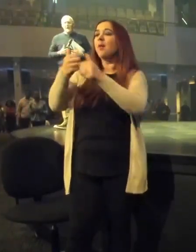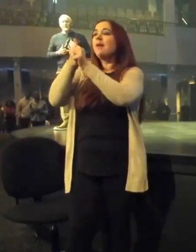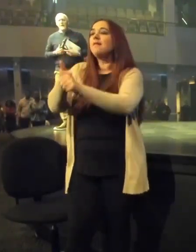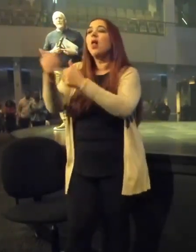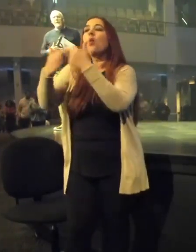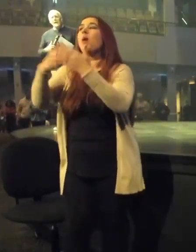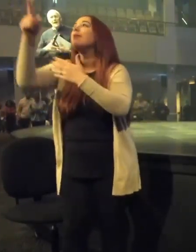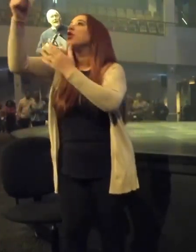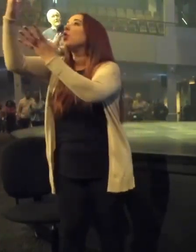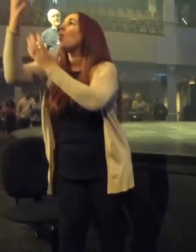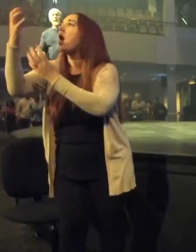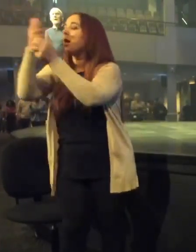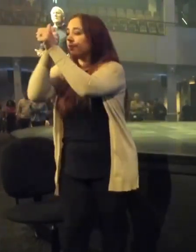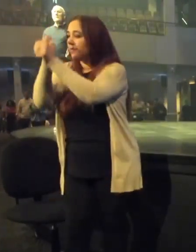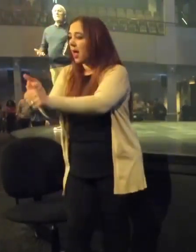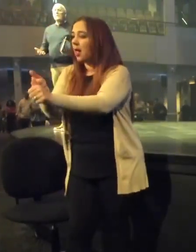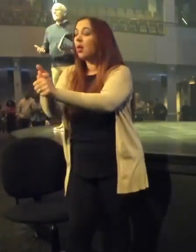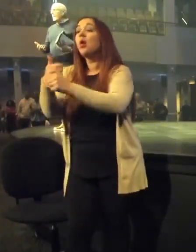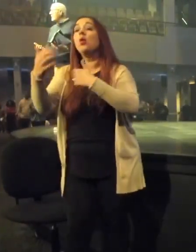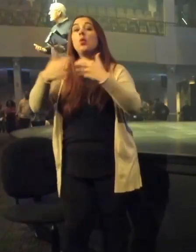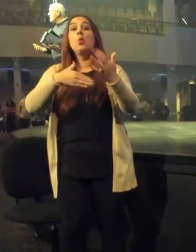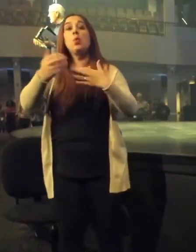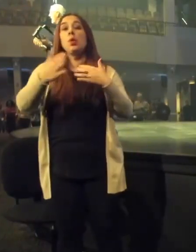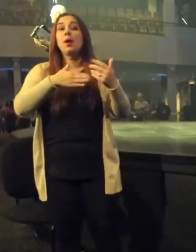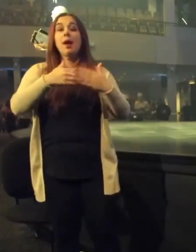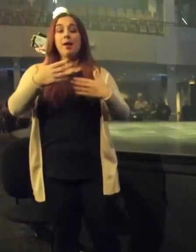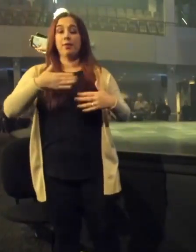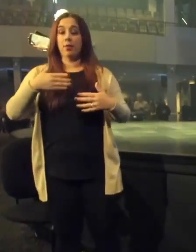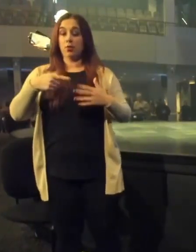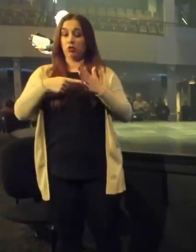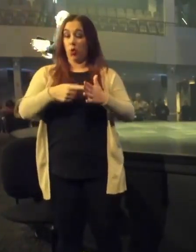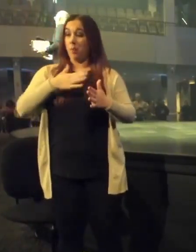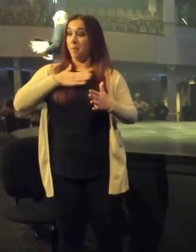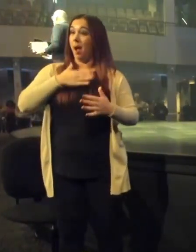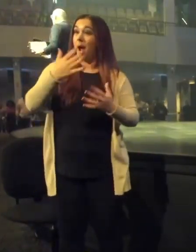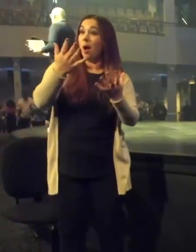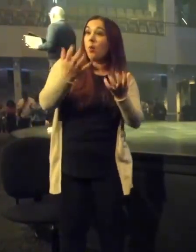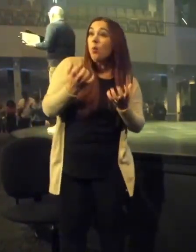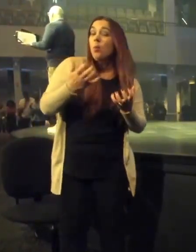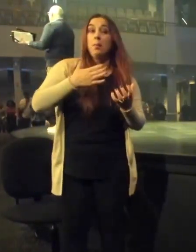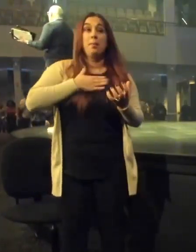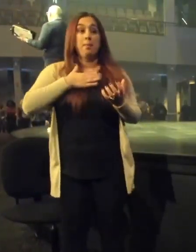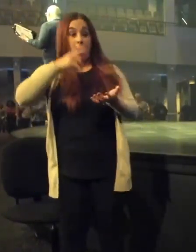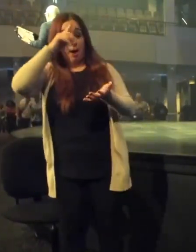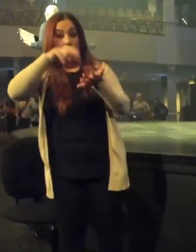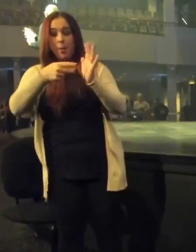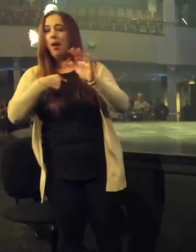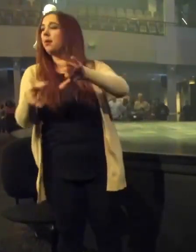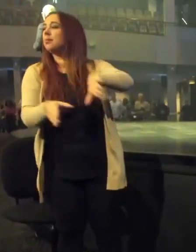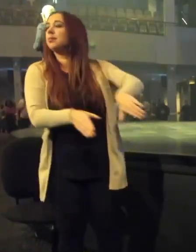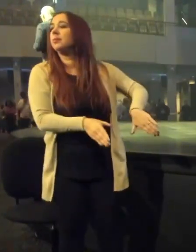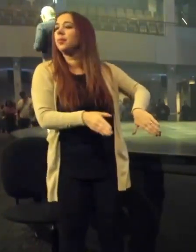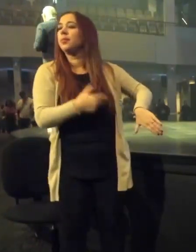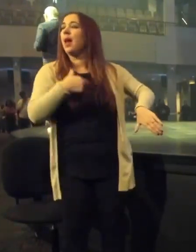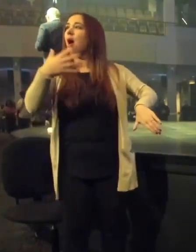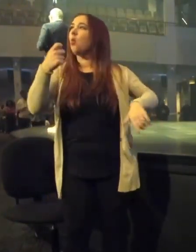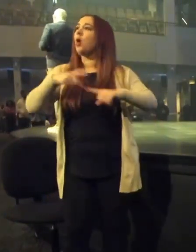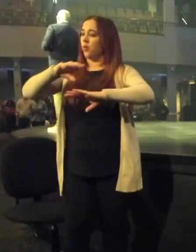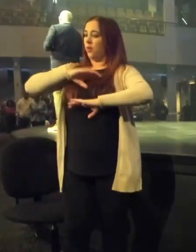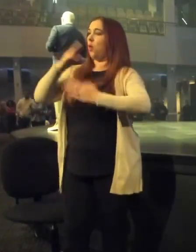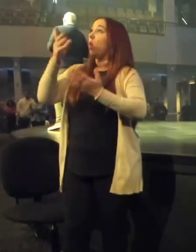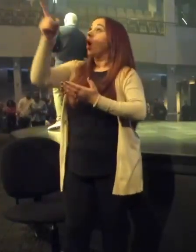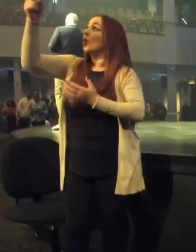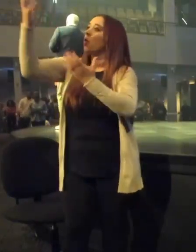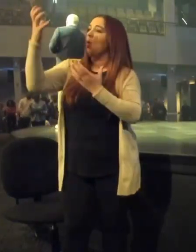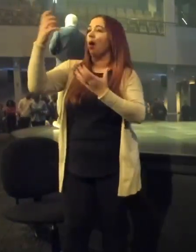for my life. And I'm laying aside everything that represents my will and my purpose. And I want you to fulfill everything that you want for me in